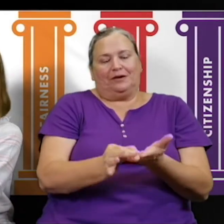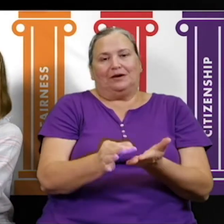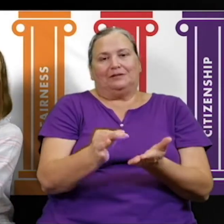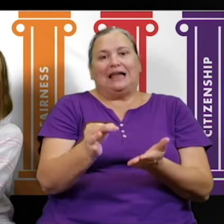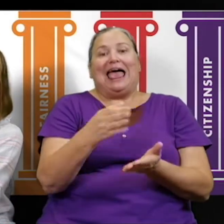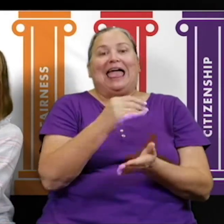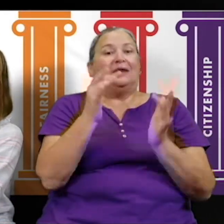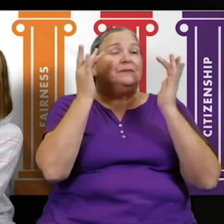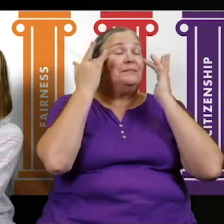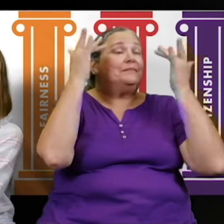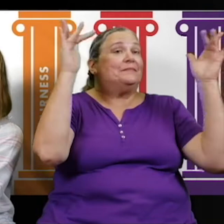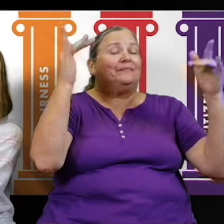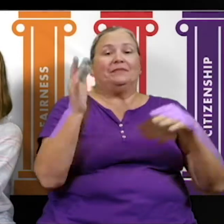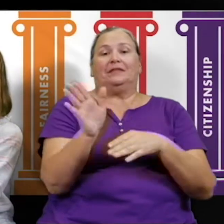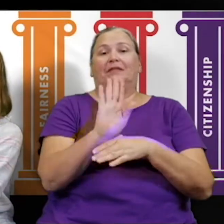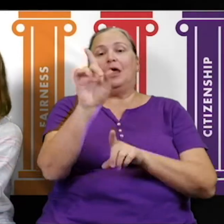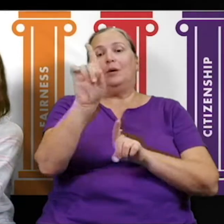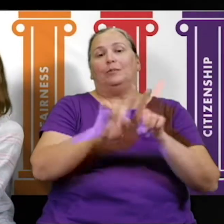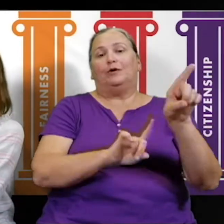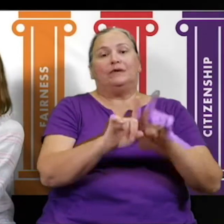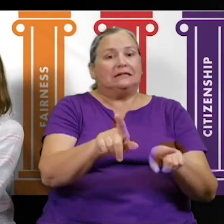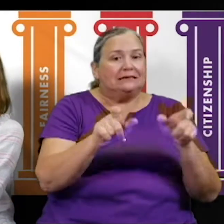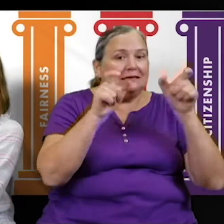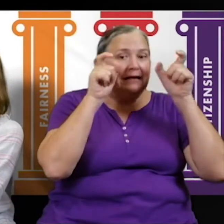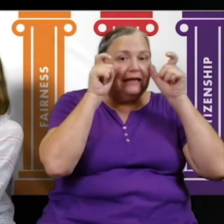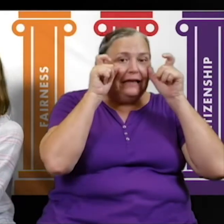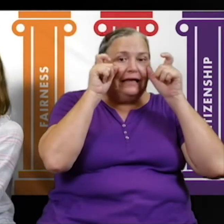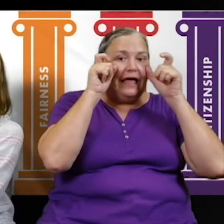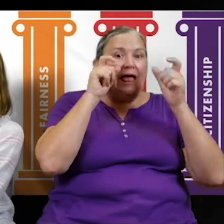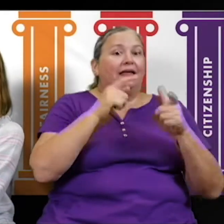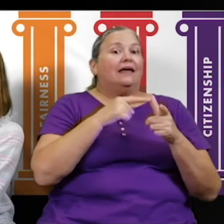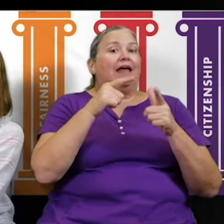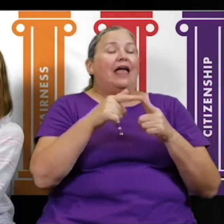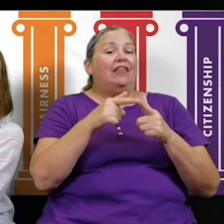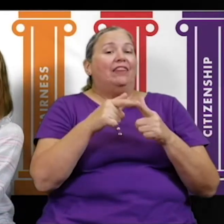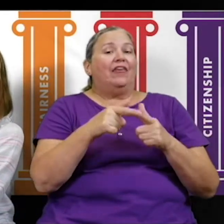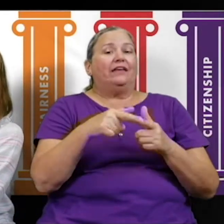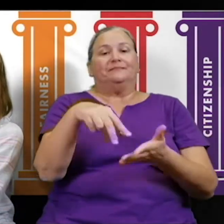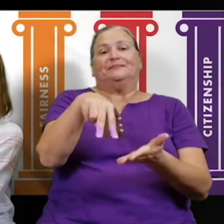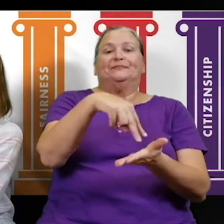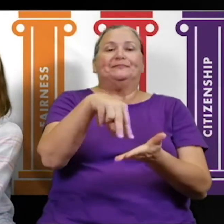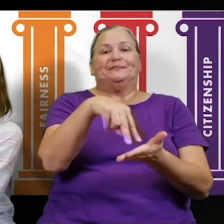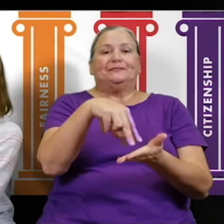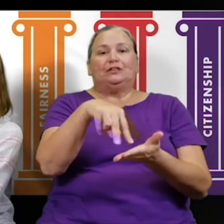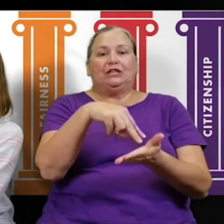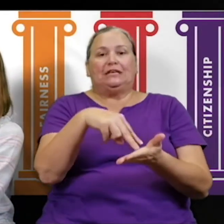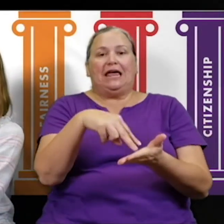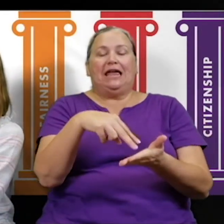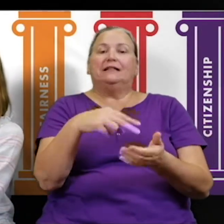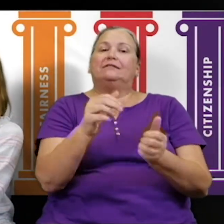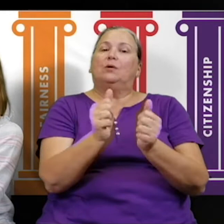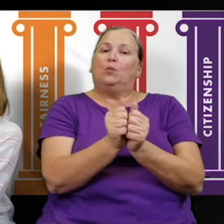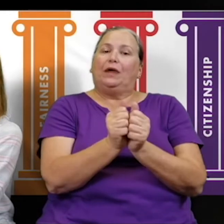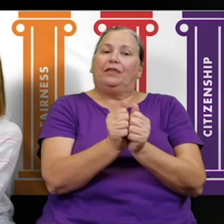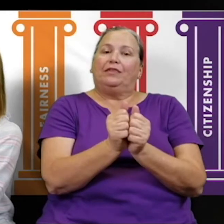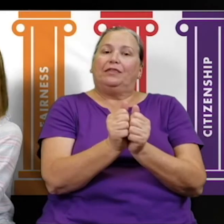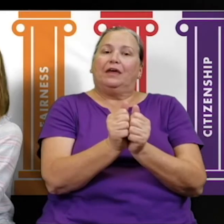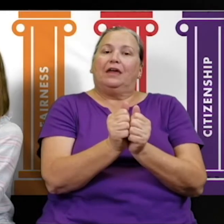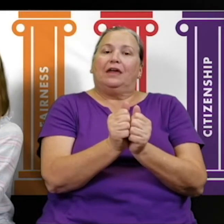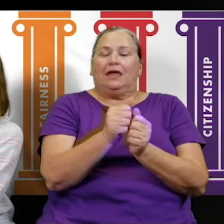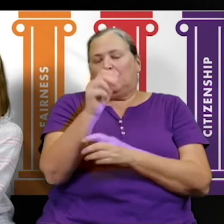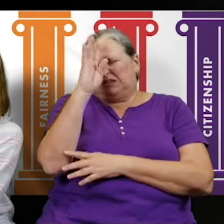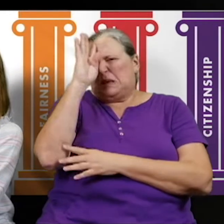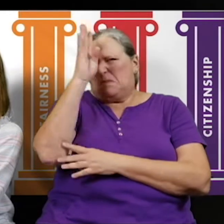star glasses. Then she did a little performance using them as props. "It's called